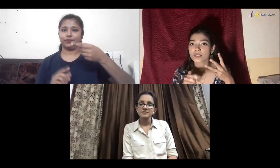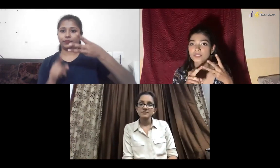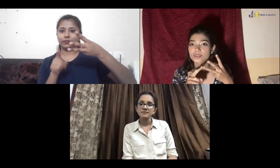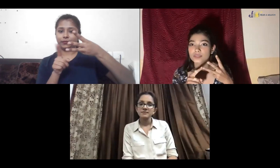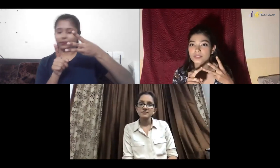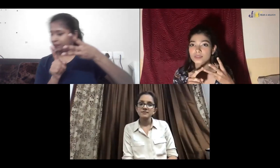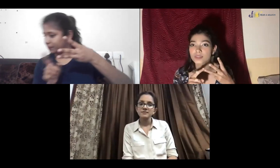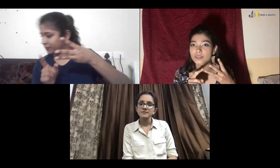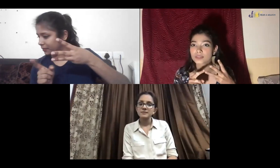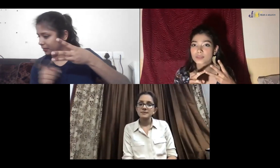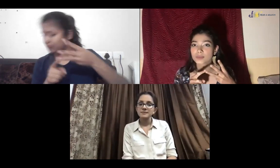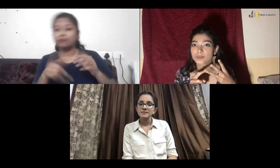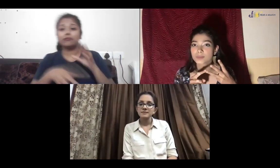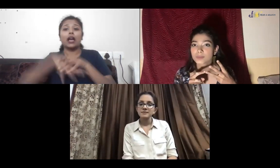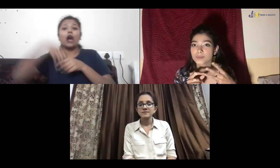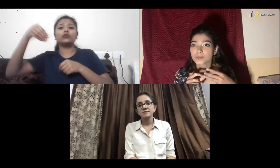what was the third one?